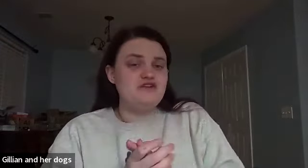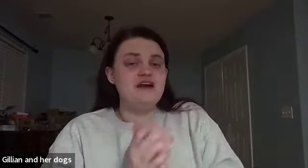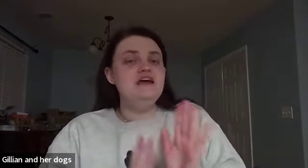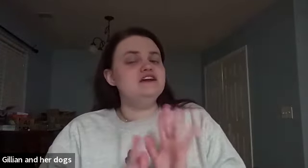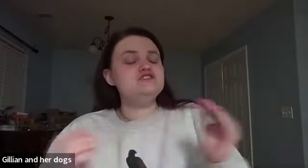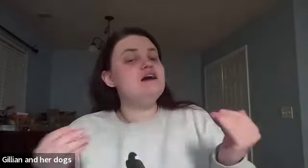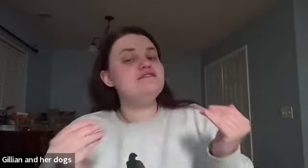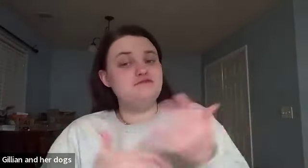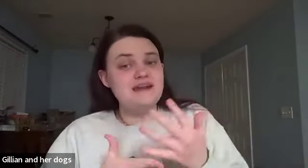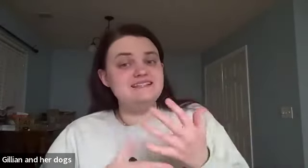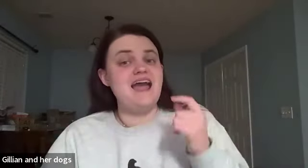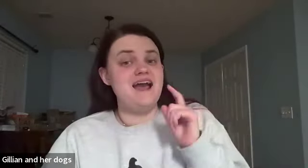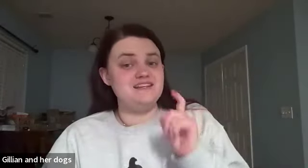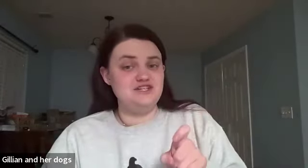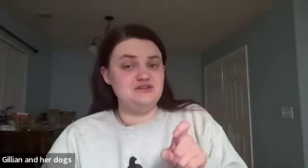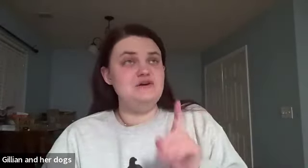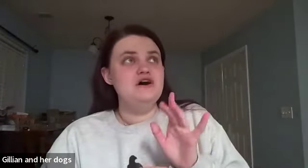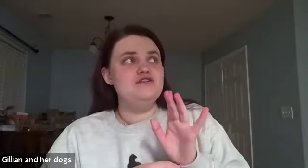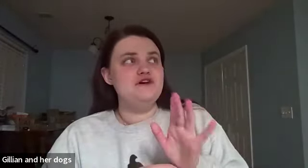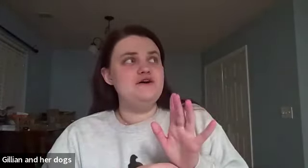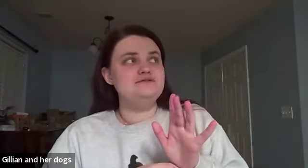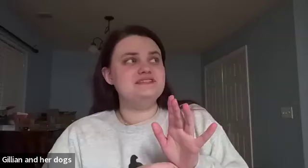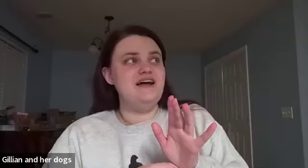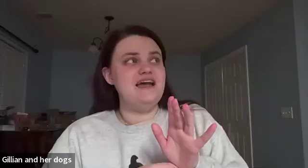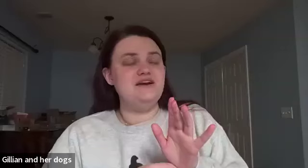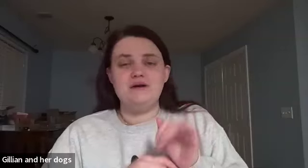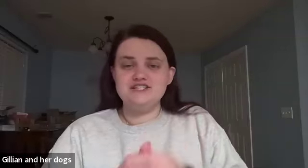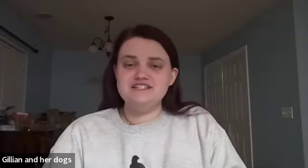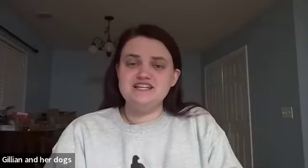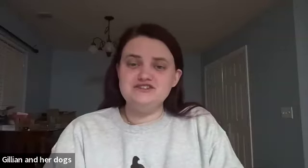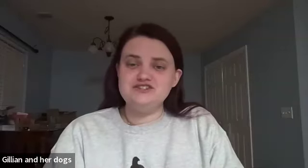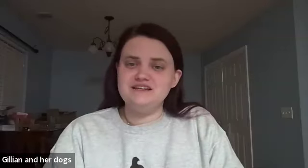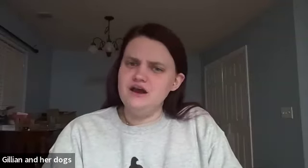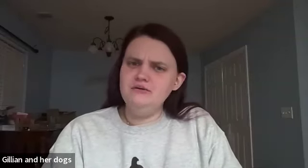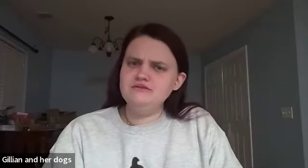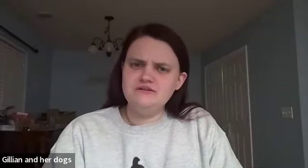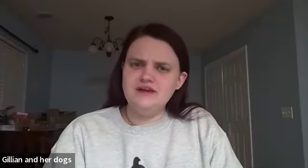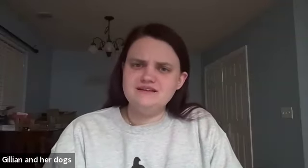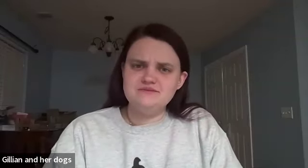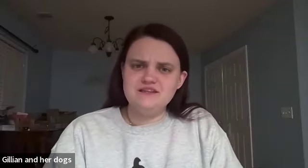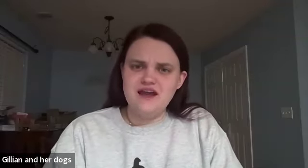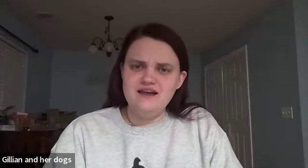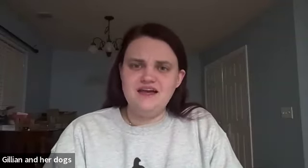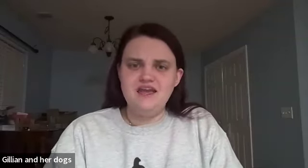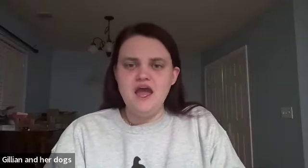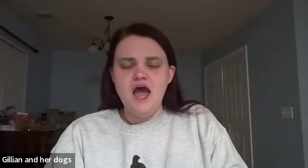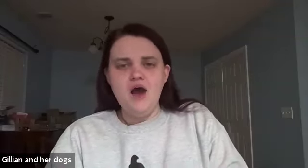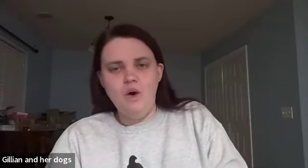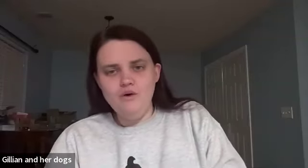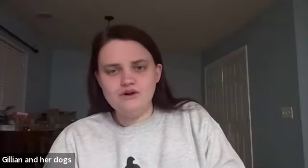they're not because they're not afraid to ask you those like questions that you're just like, no, don't ask me that. Like, how old